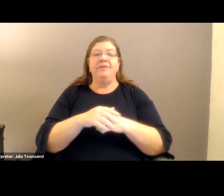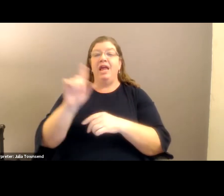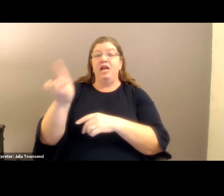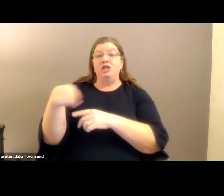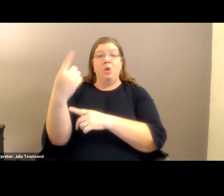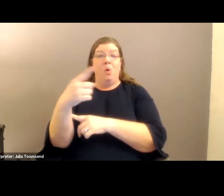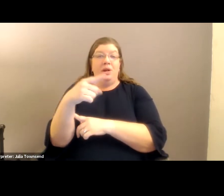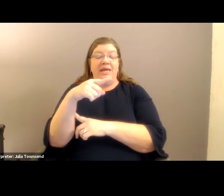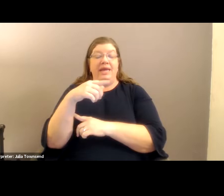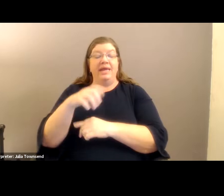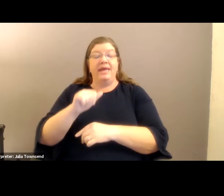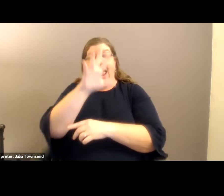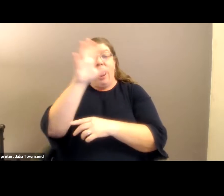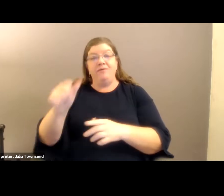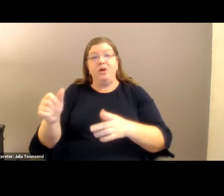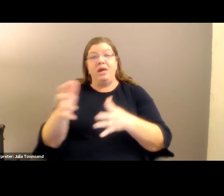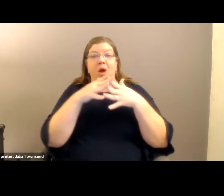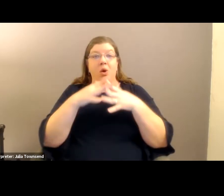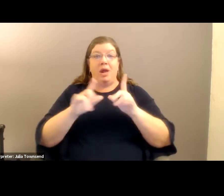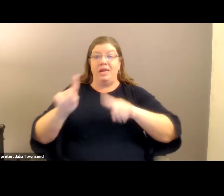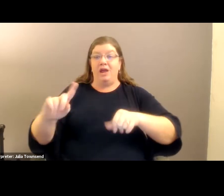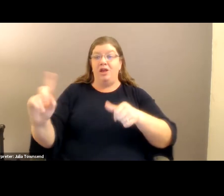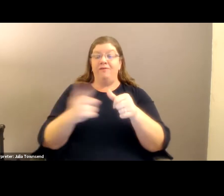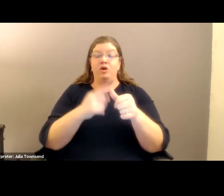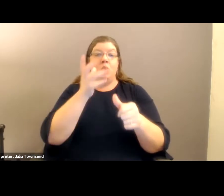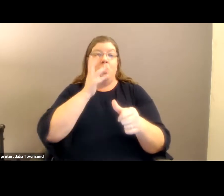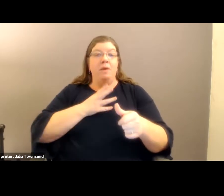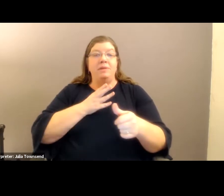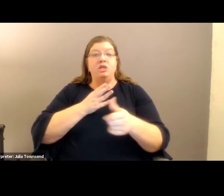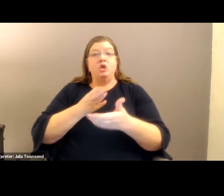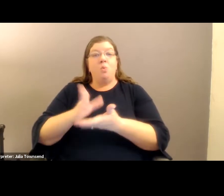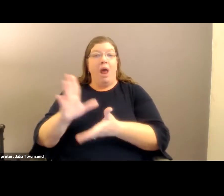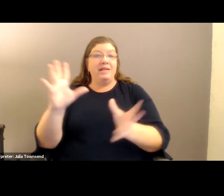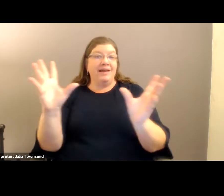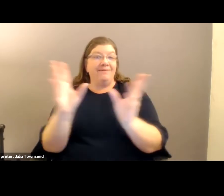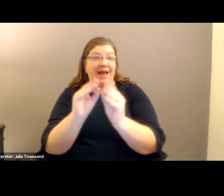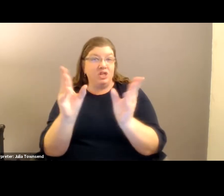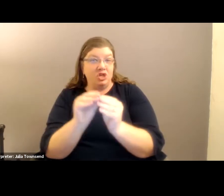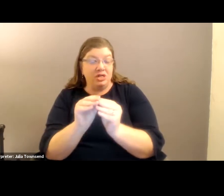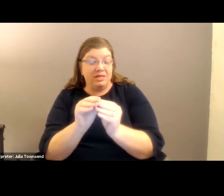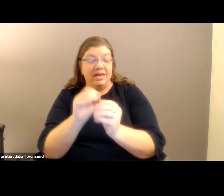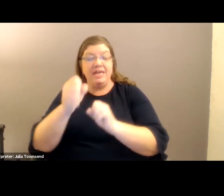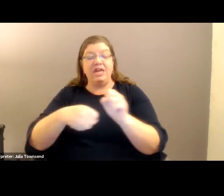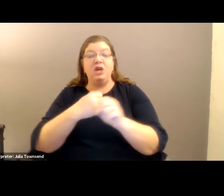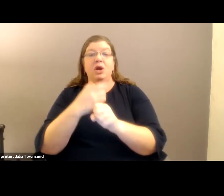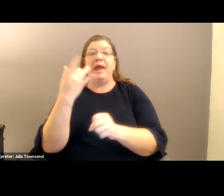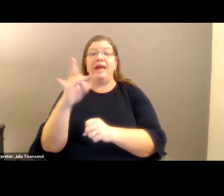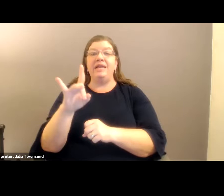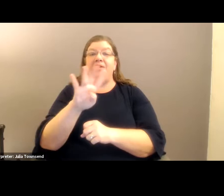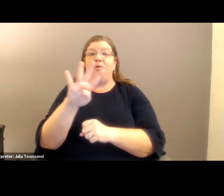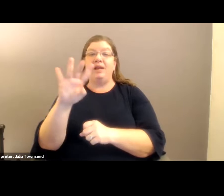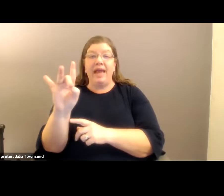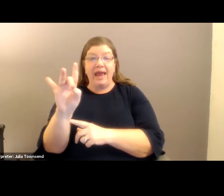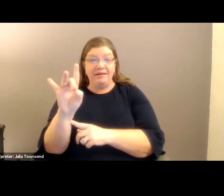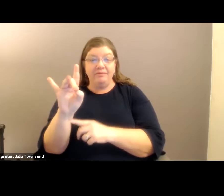African American who attended the first Women's Rights Convention in 1848 and the first Black citizen